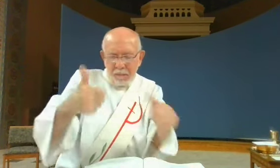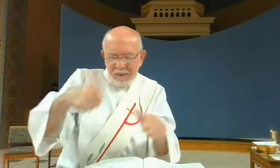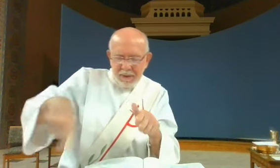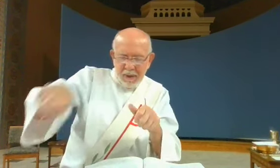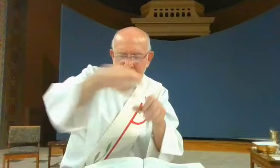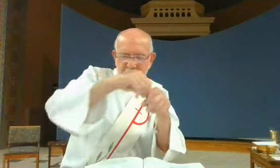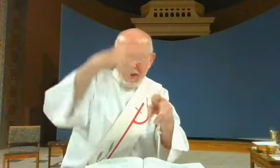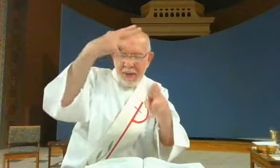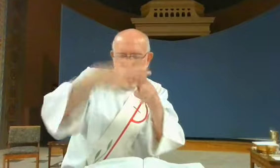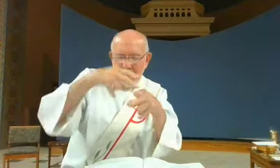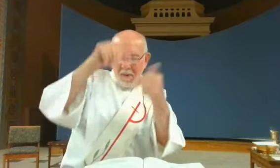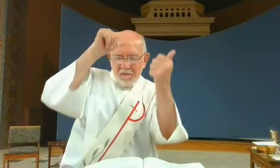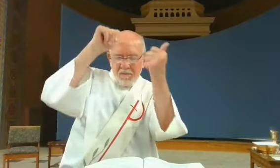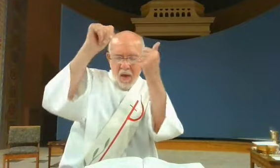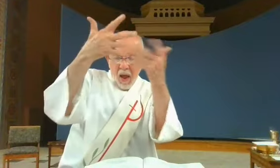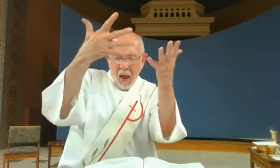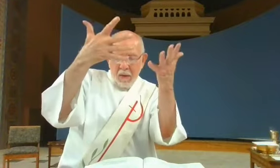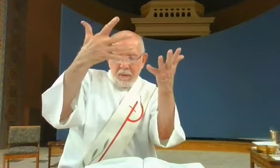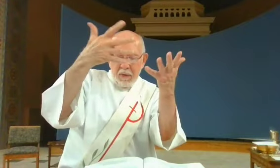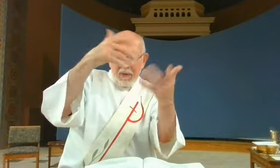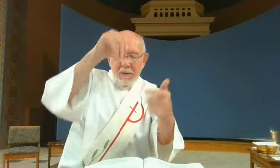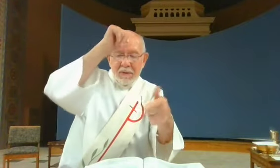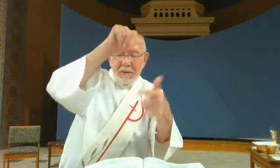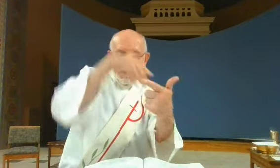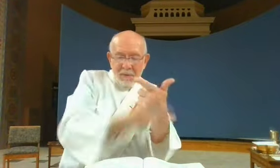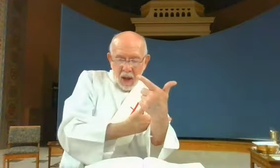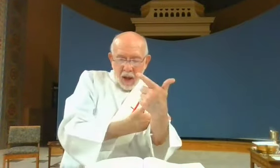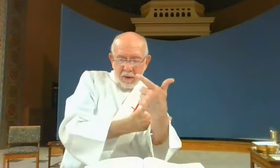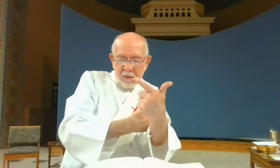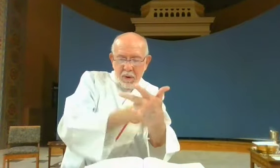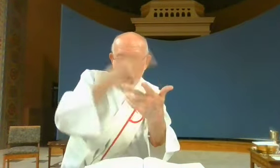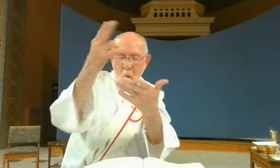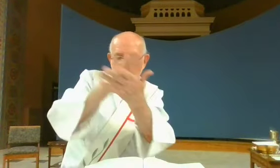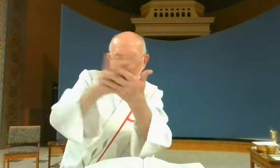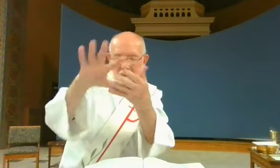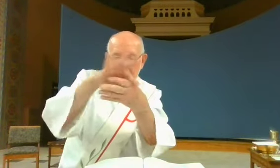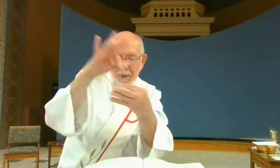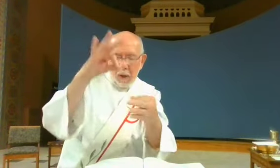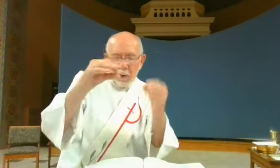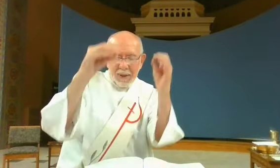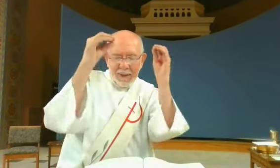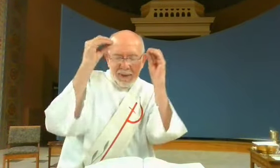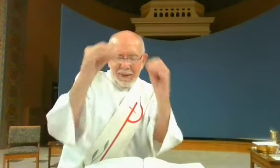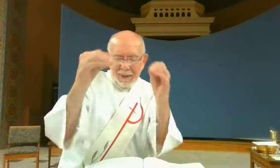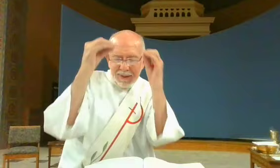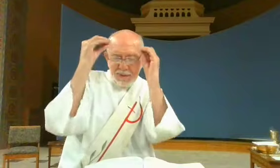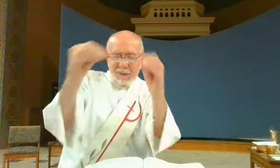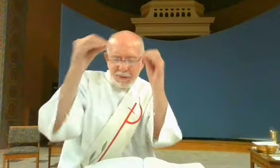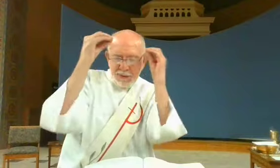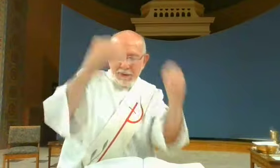baptizing them in the name of the Father and the Son and of the Holy